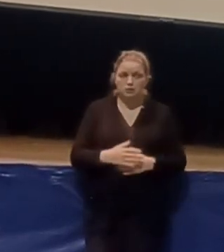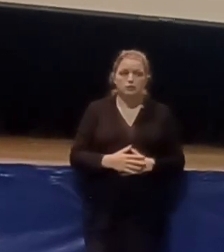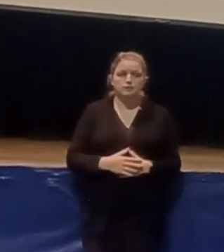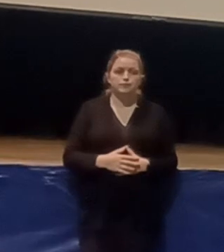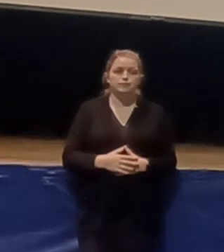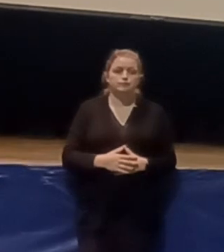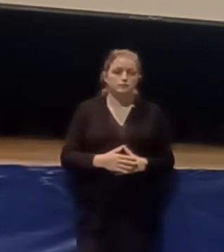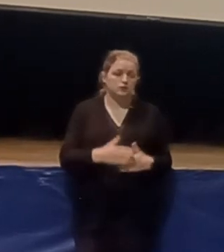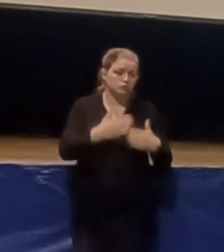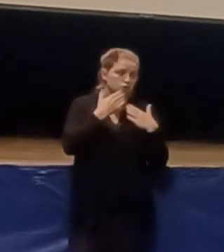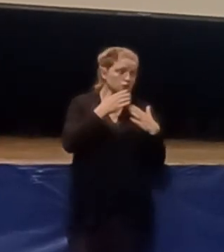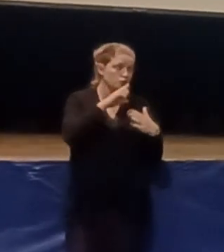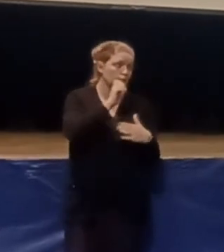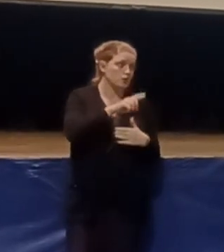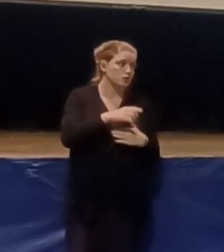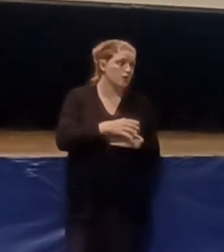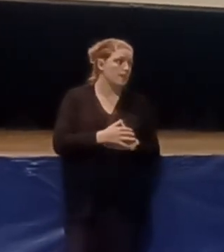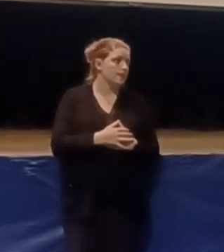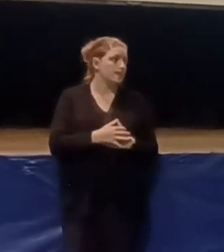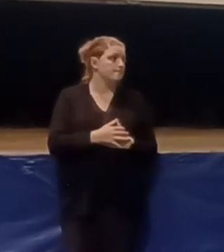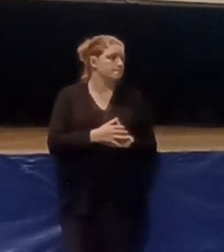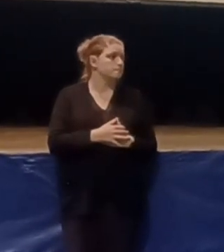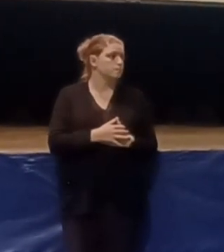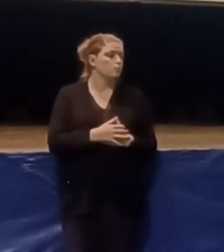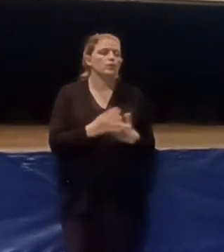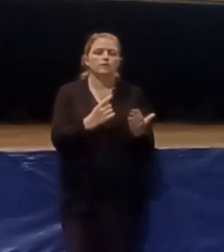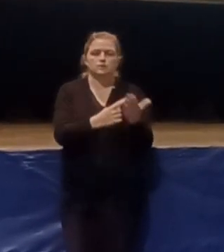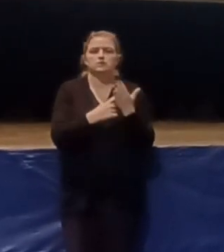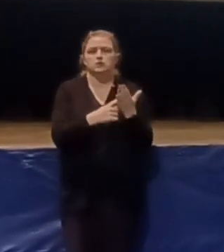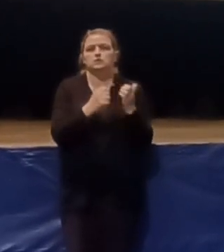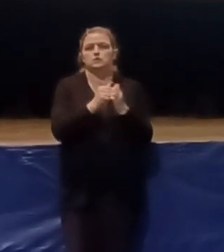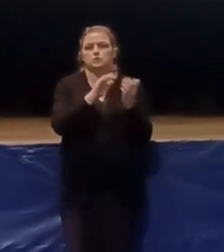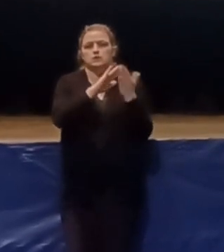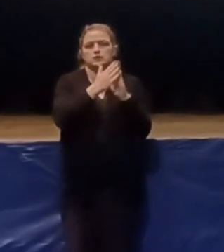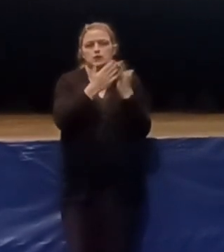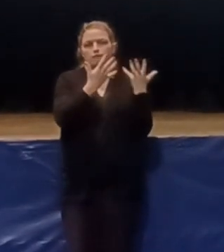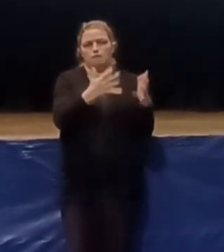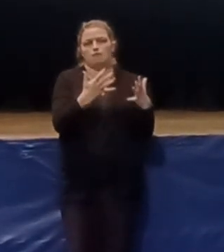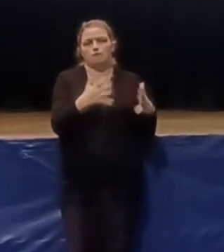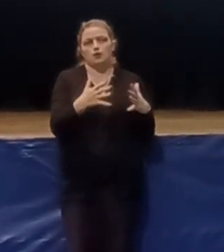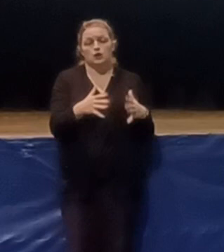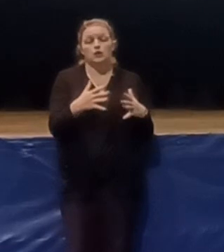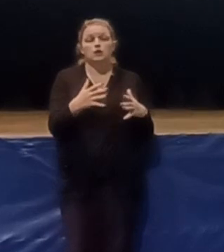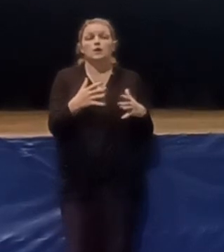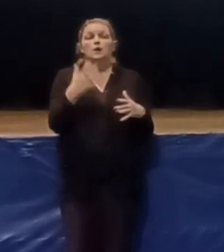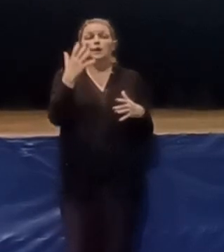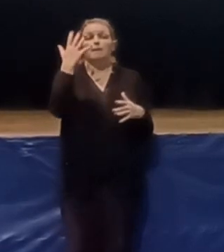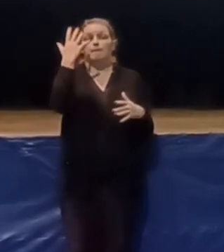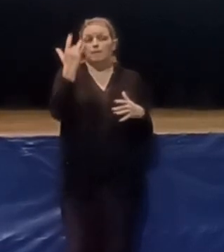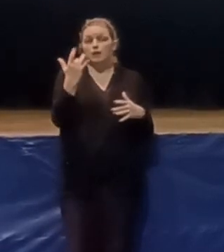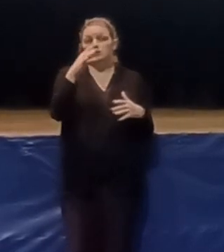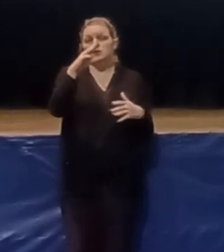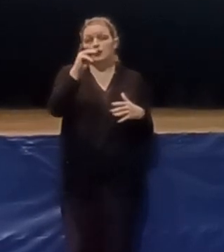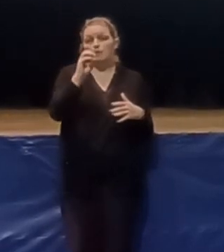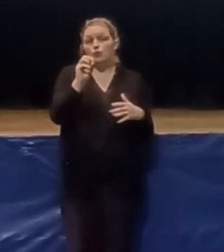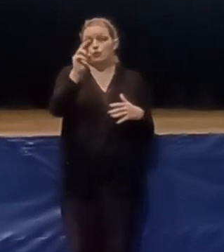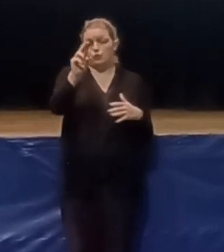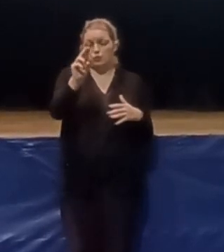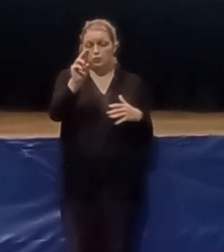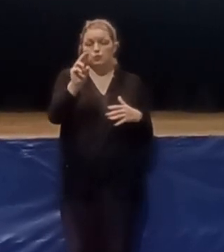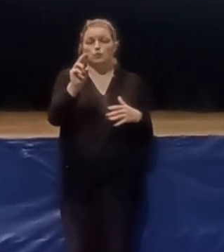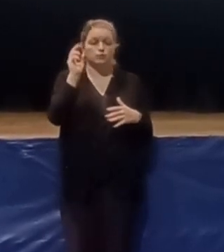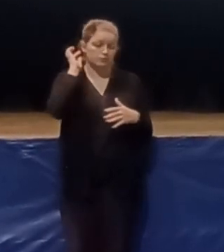Glenn, great question. It is something we discussed with the city. Per the MOU, actually,